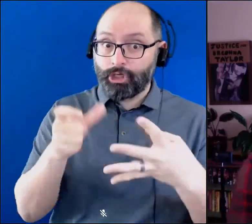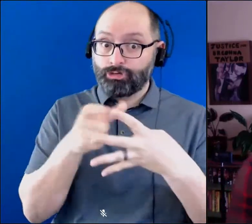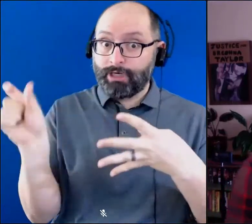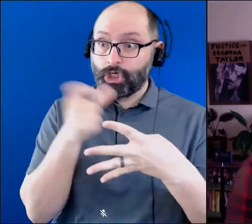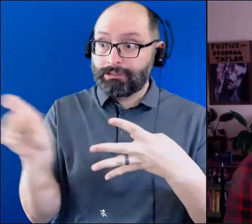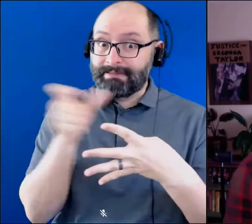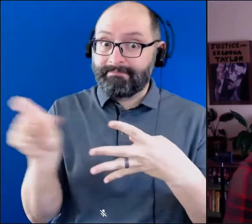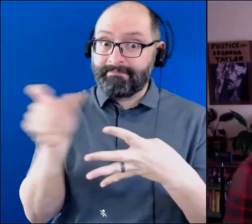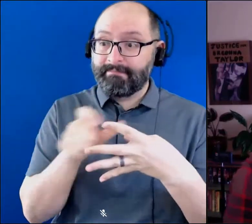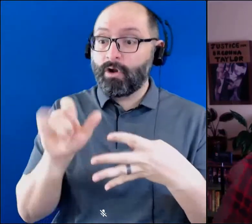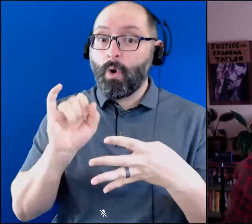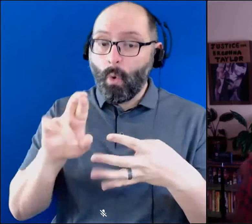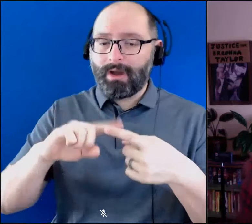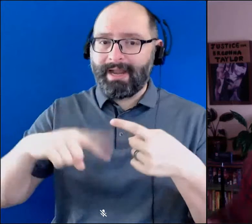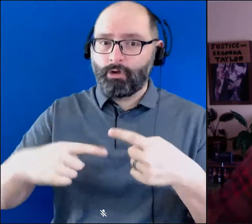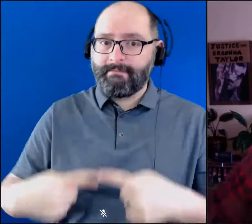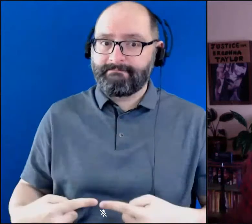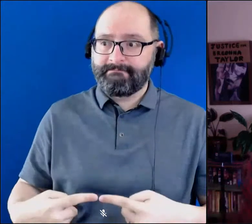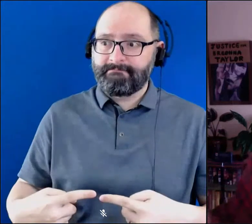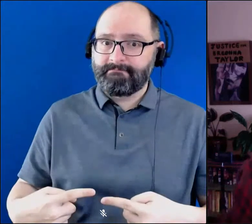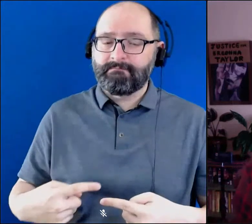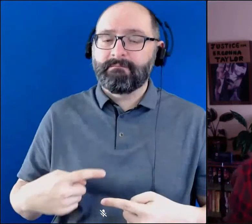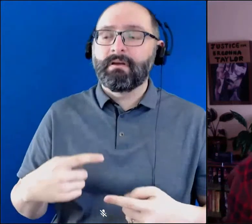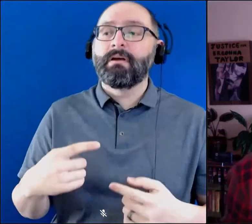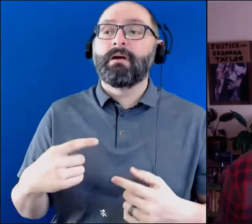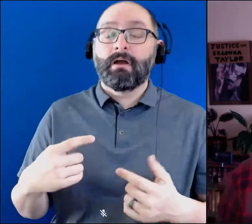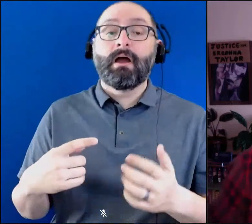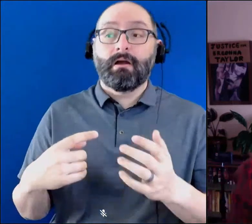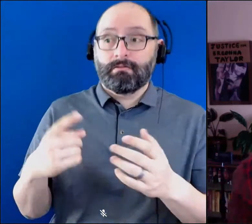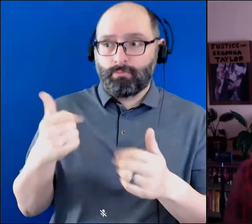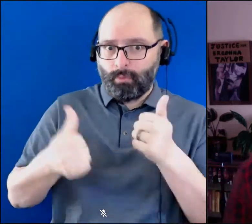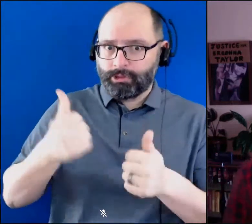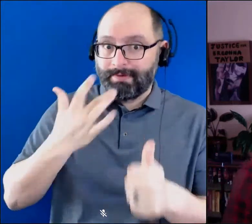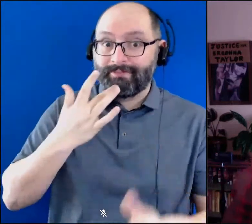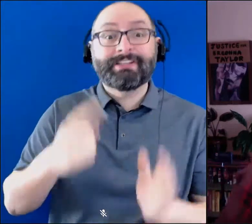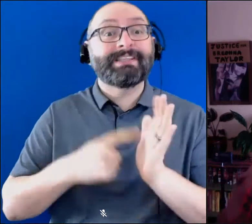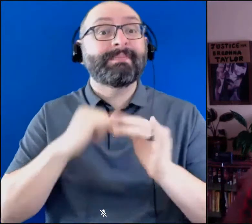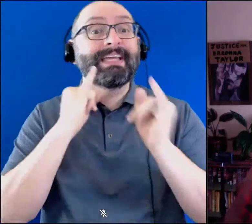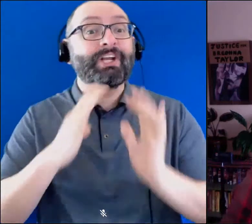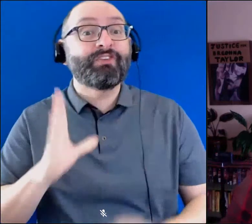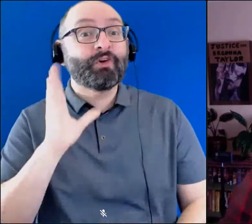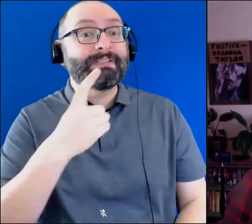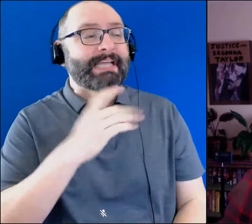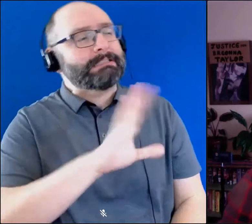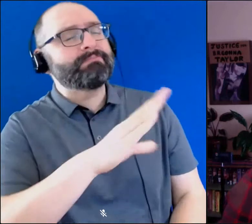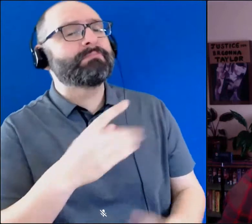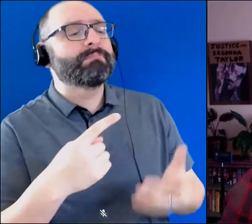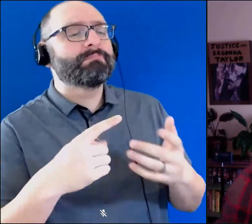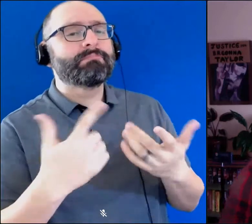iteratively. Do you care? Sometimes the interviewer will say, well, what are the trade-offs? They just want to understand what you're thinking, and that's kind of